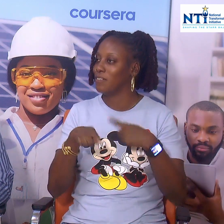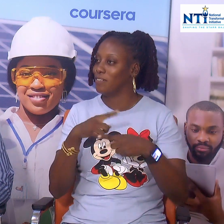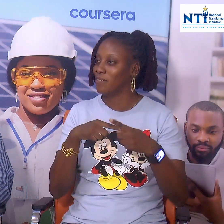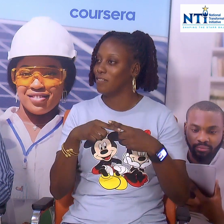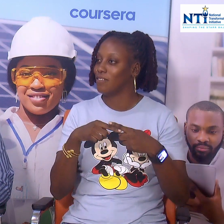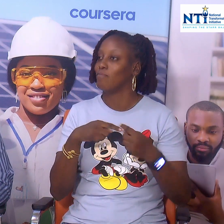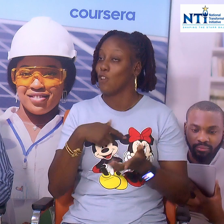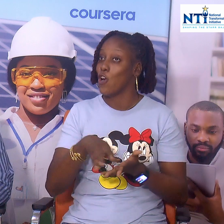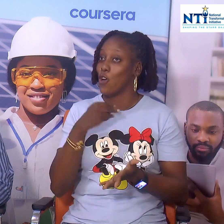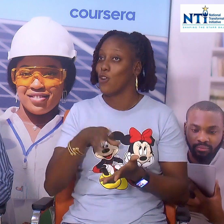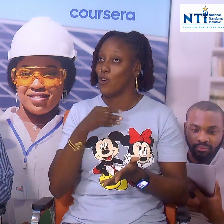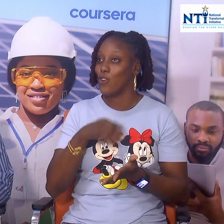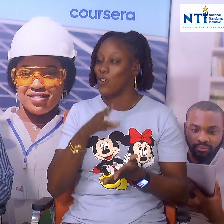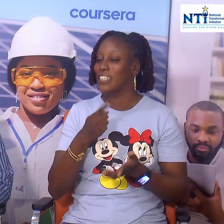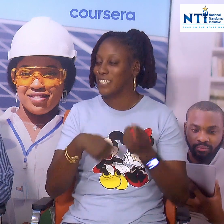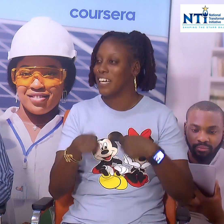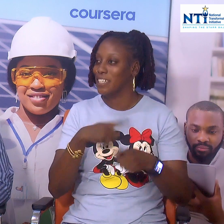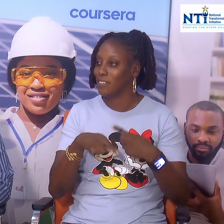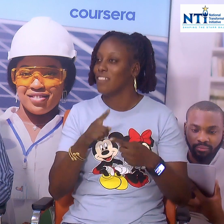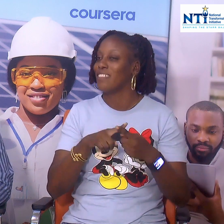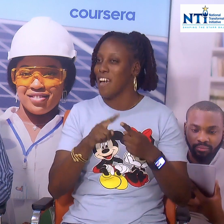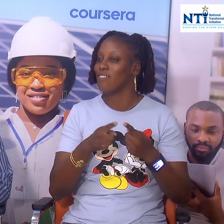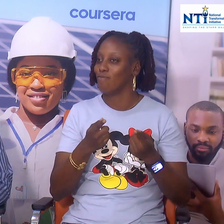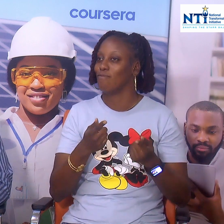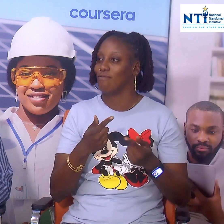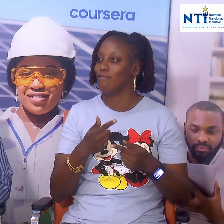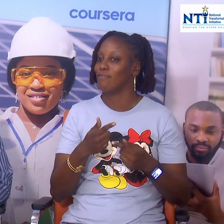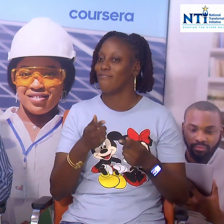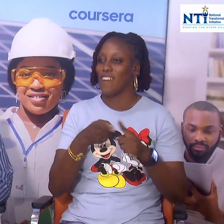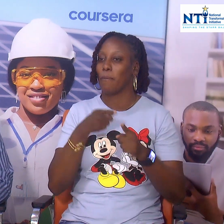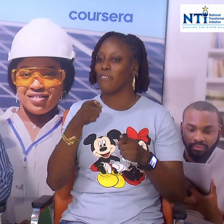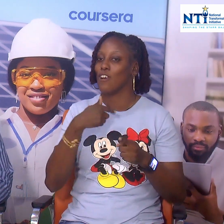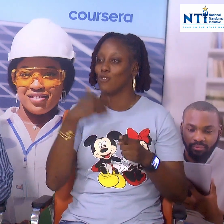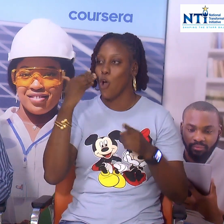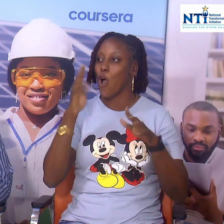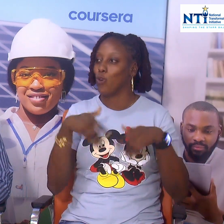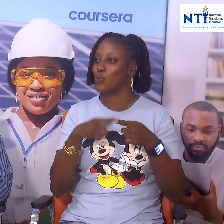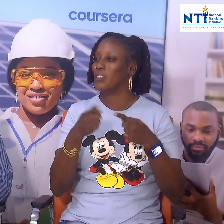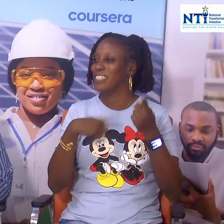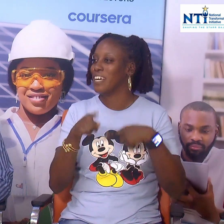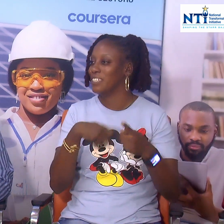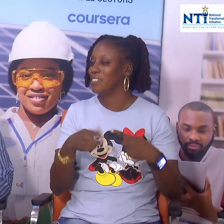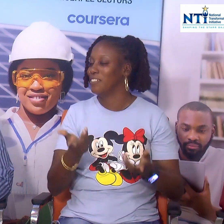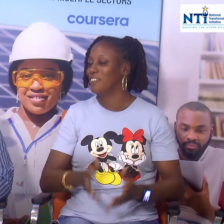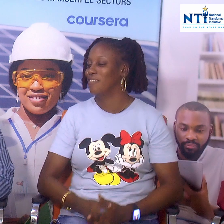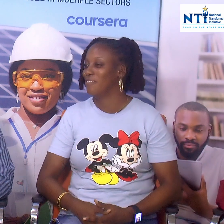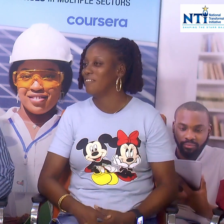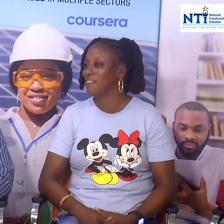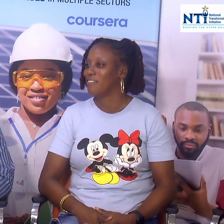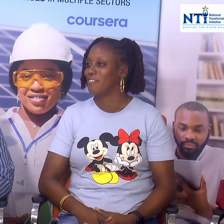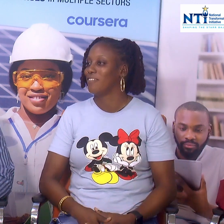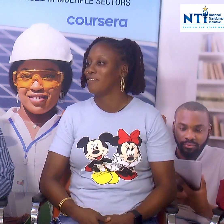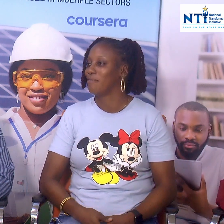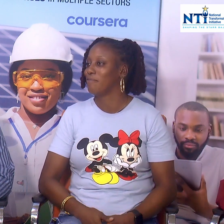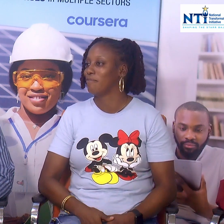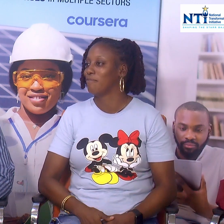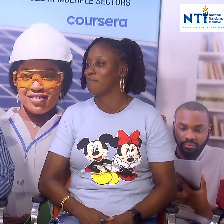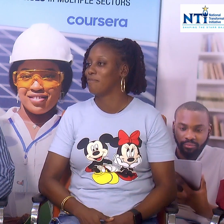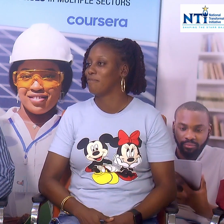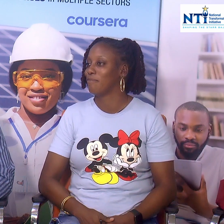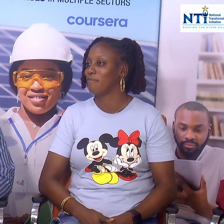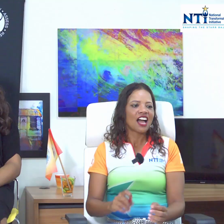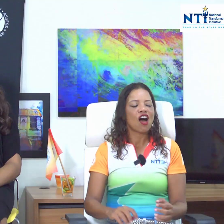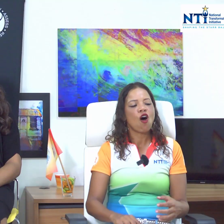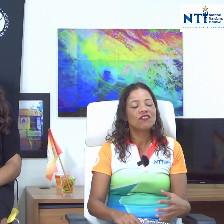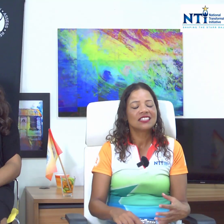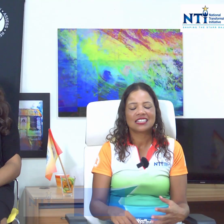She taught me how to sign. And I learned then sign language. I learned how to sign from her